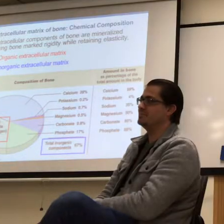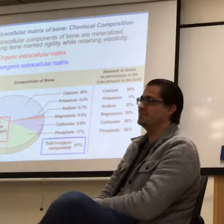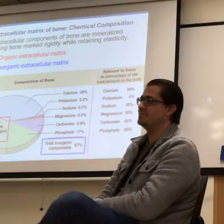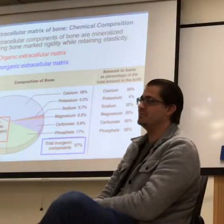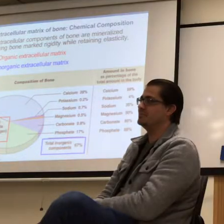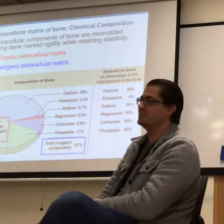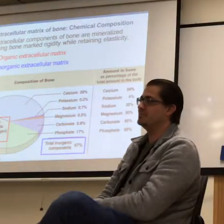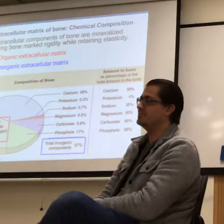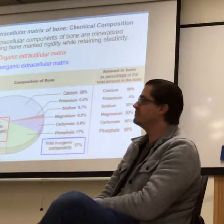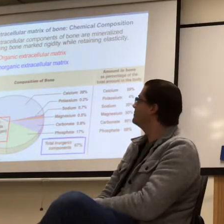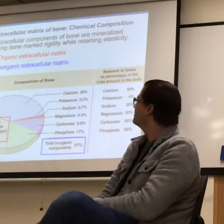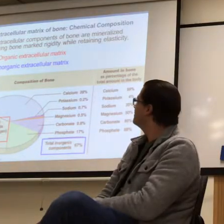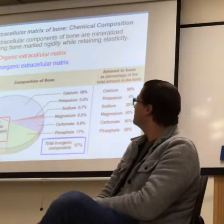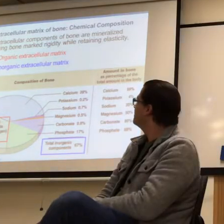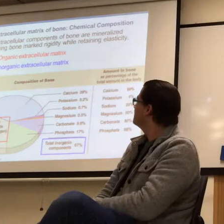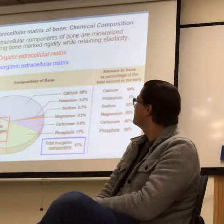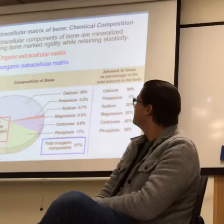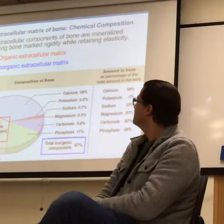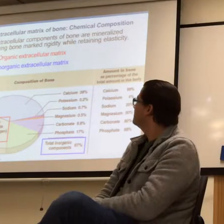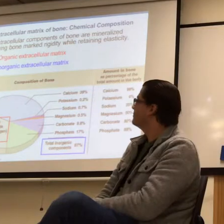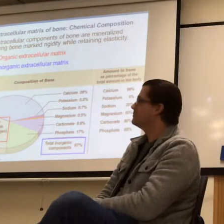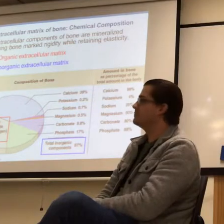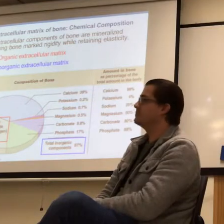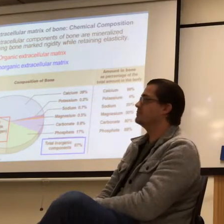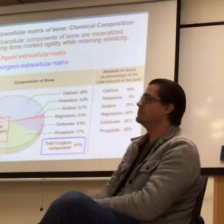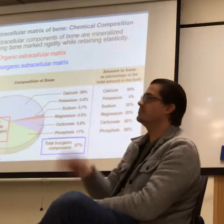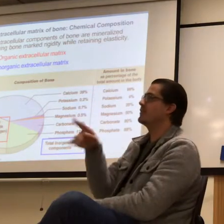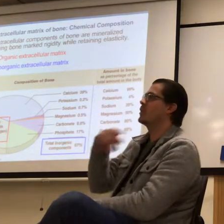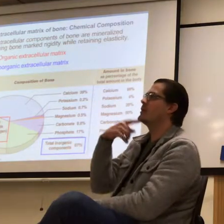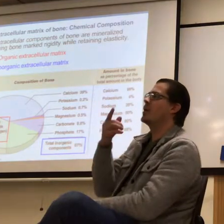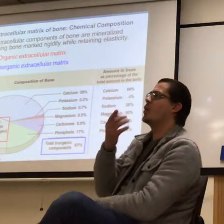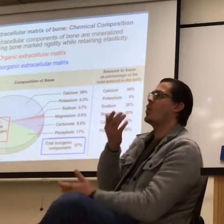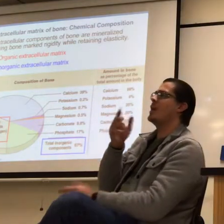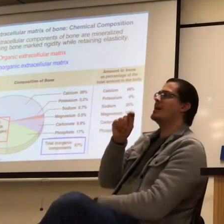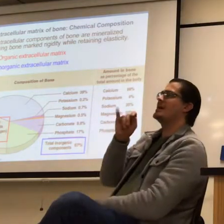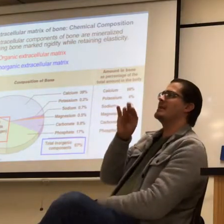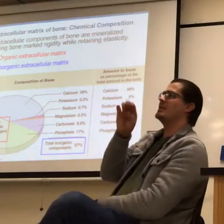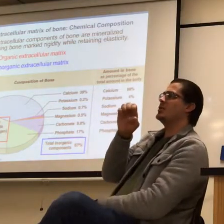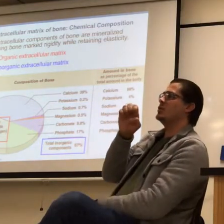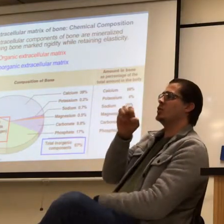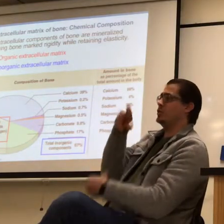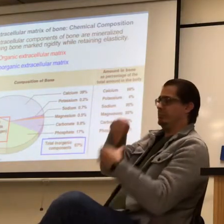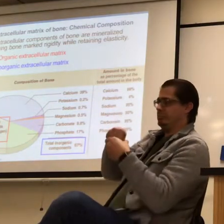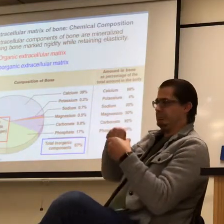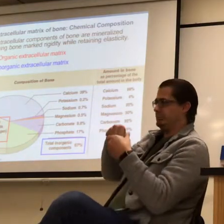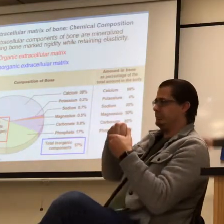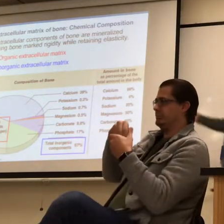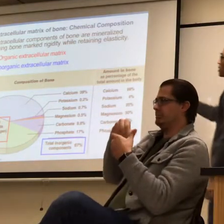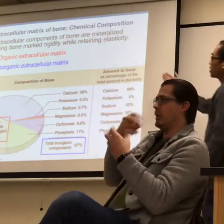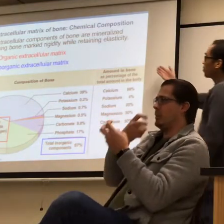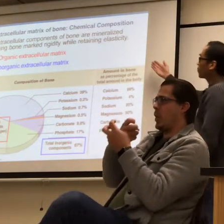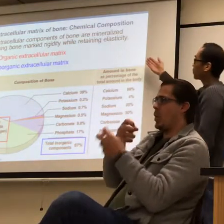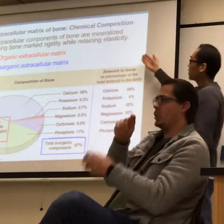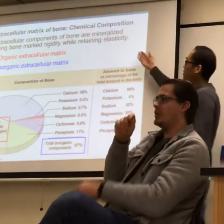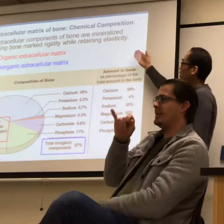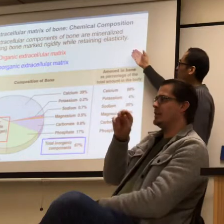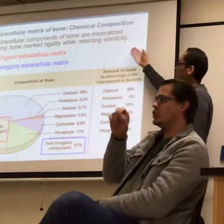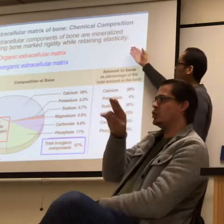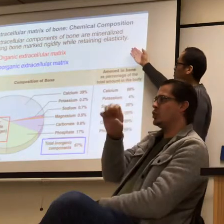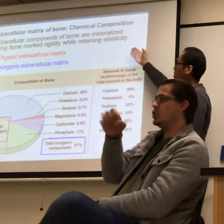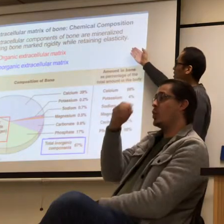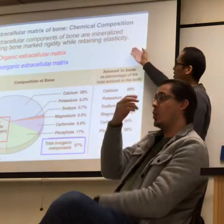bone tissue. Well, I thought I would tell you what tissue is composed of. What we have here are, well, bone is known for